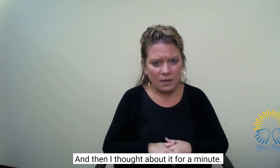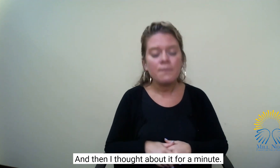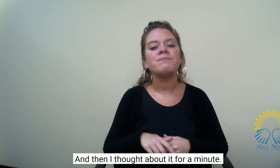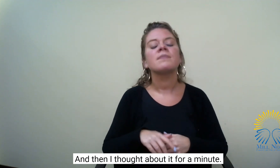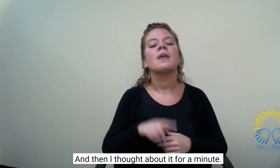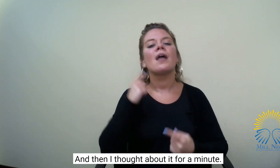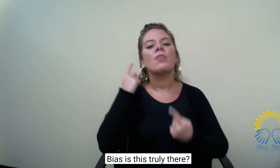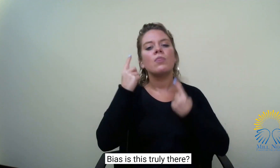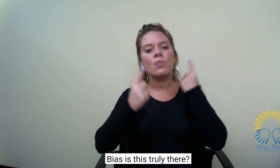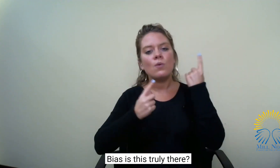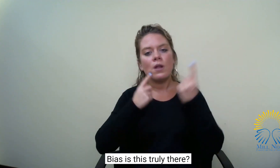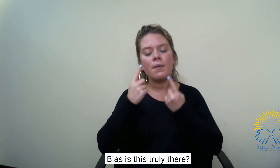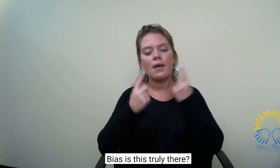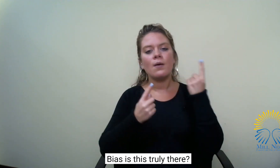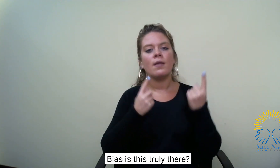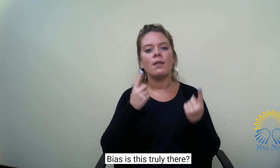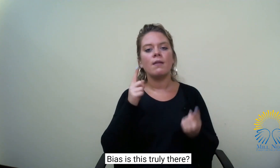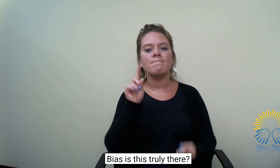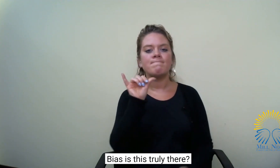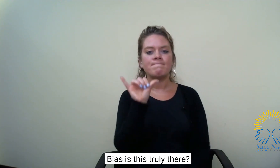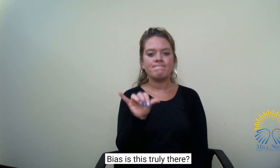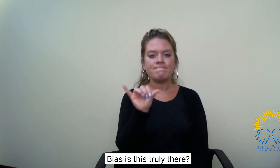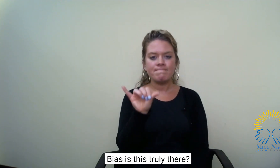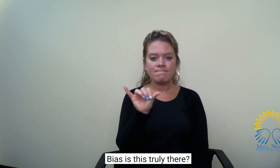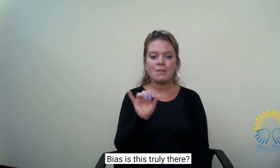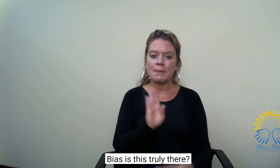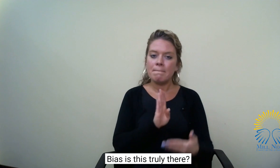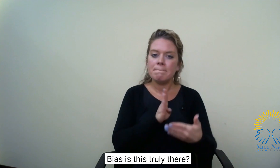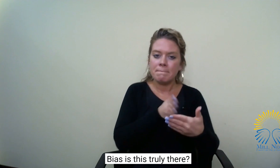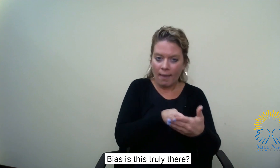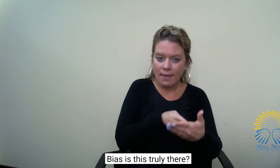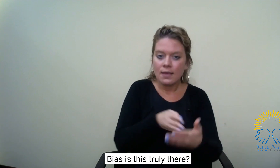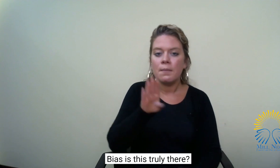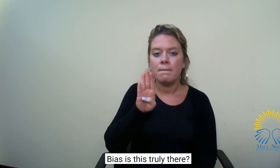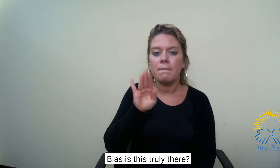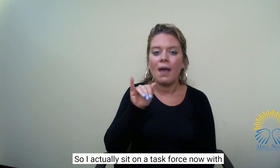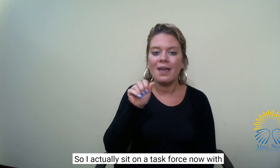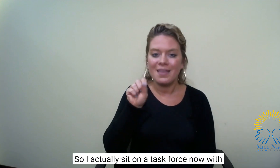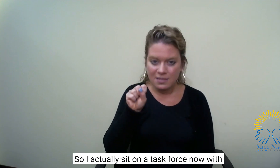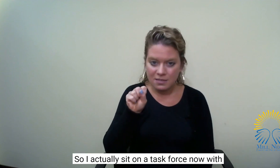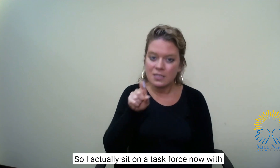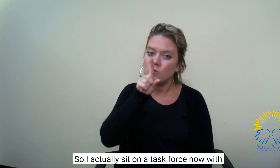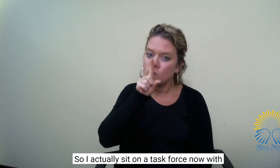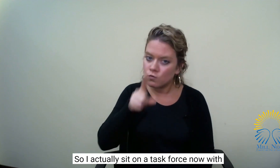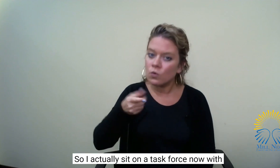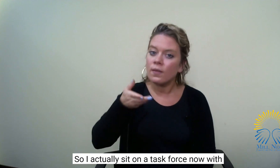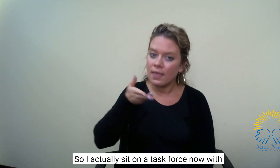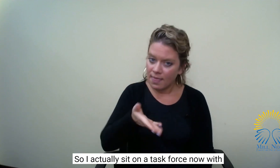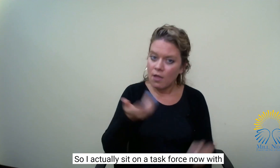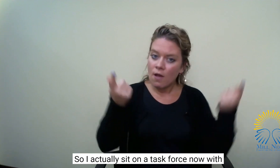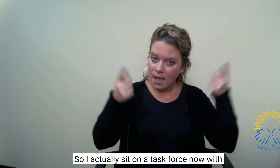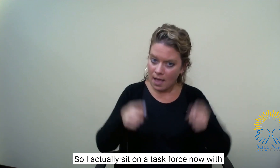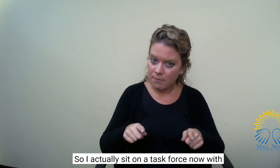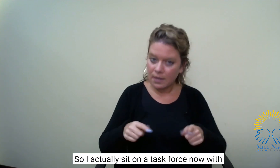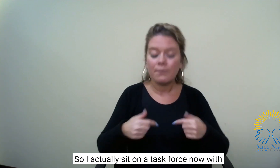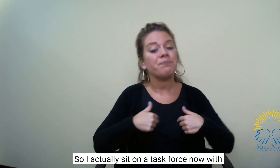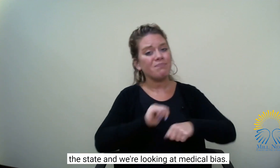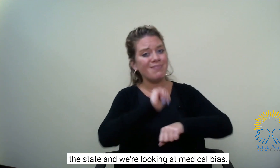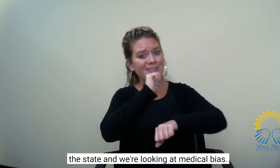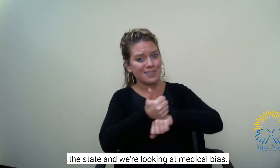minute. Bias is truly there. So I actually sit on a task force now with the state, and